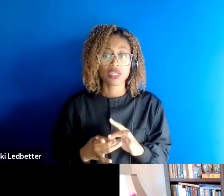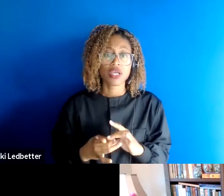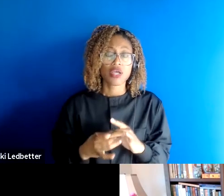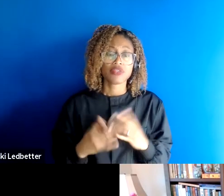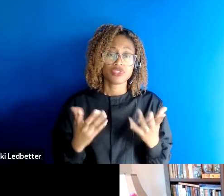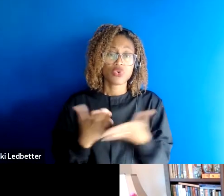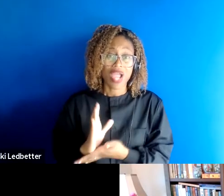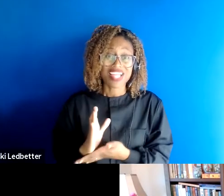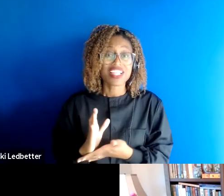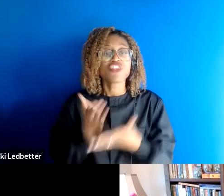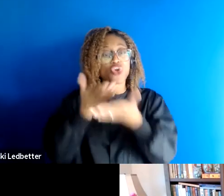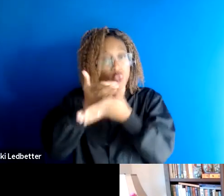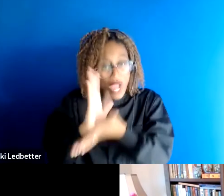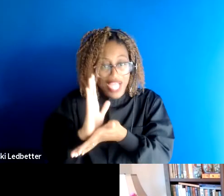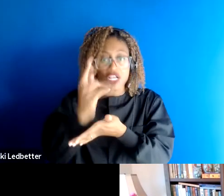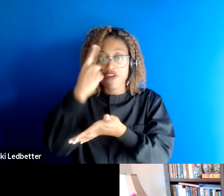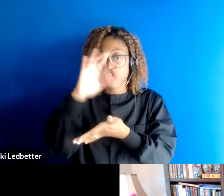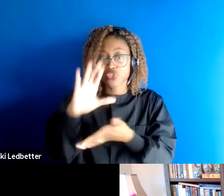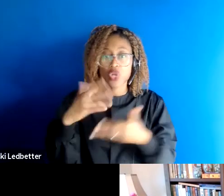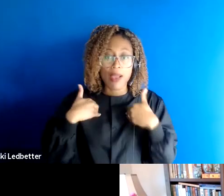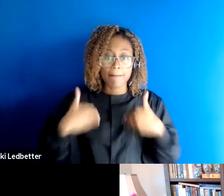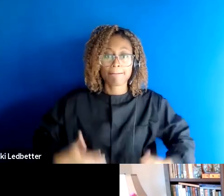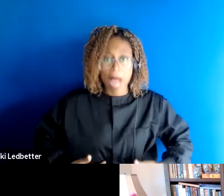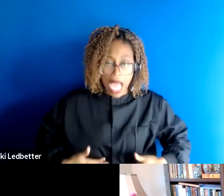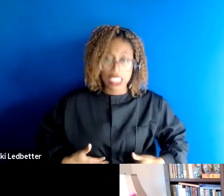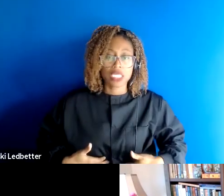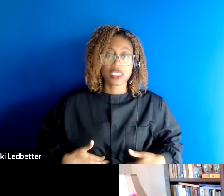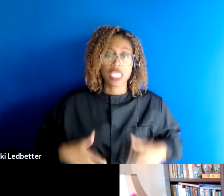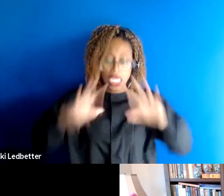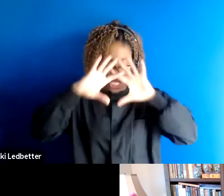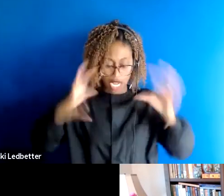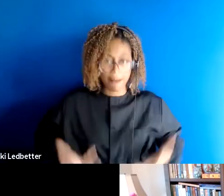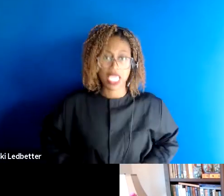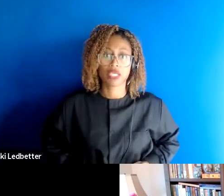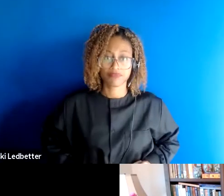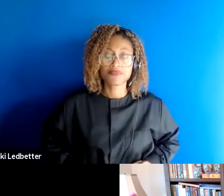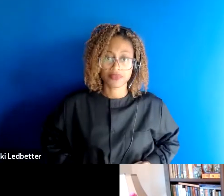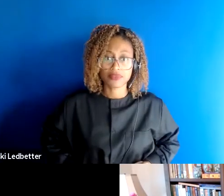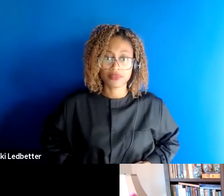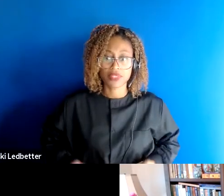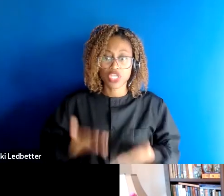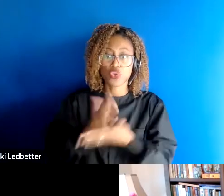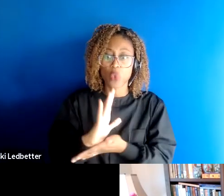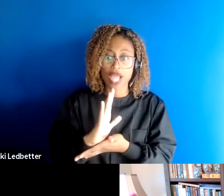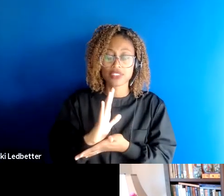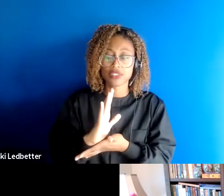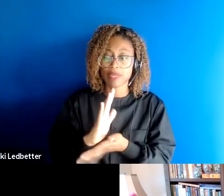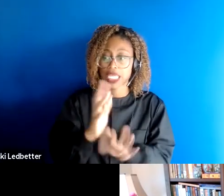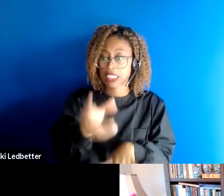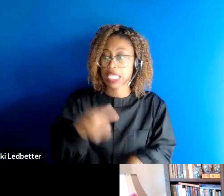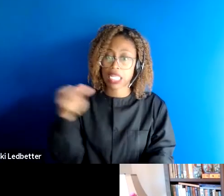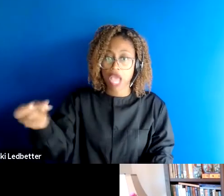important, around the rights of your bodily autonomy, the rights of being taken out of class,